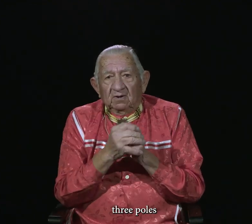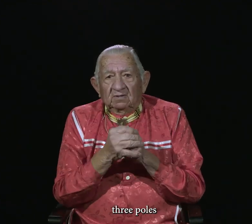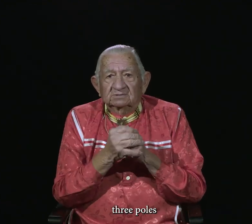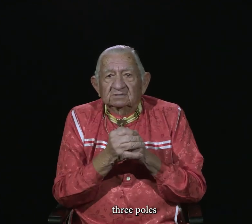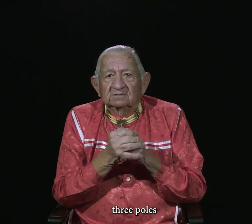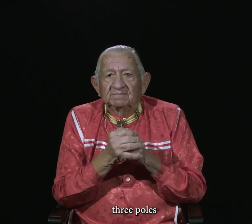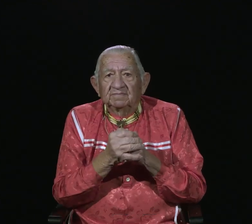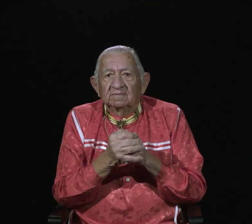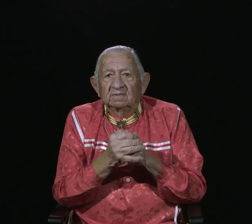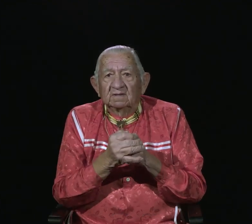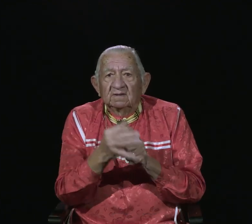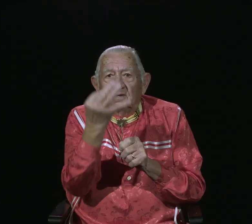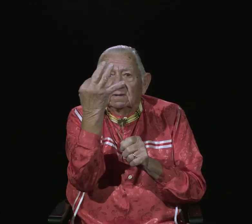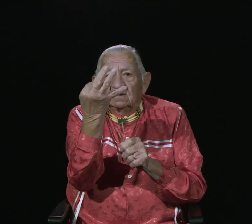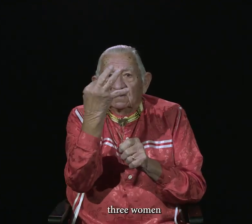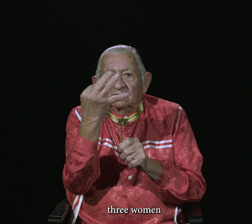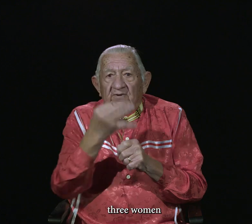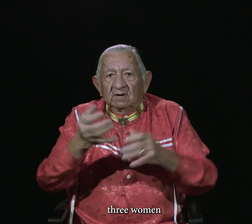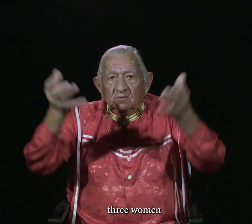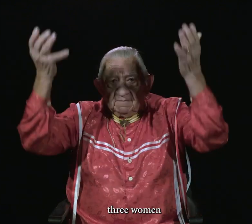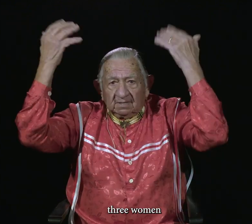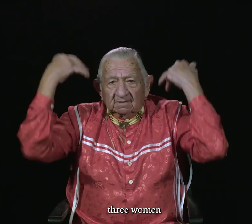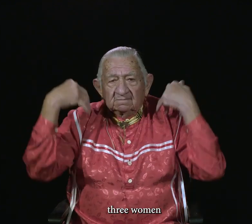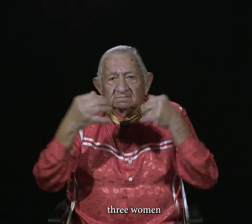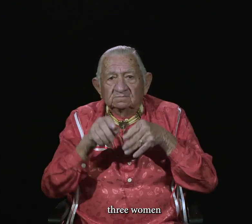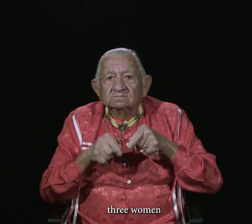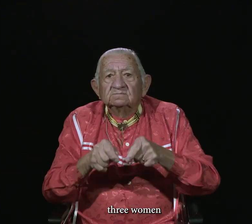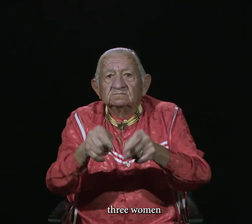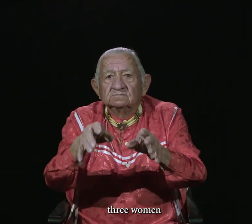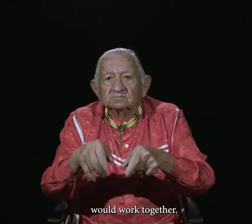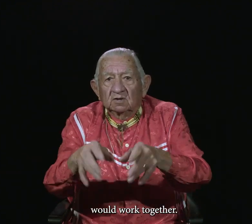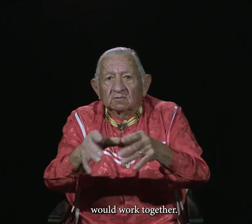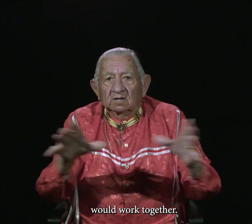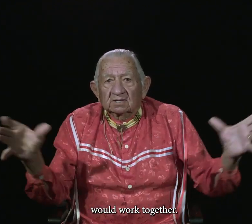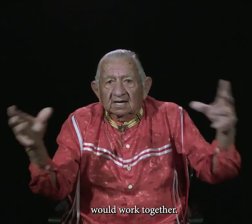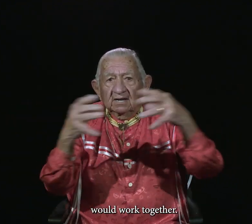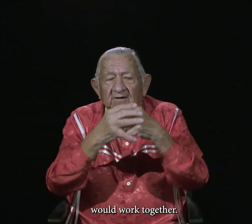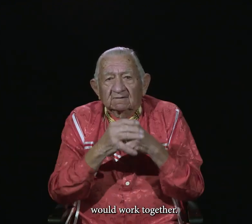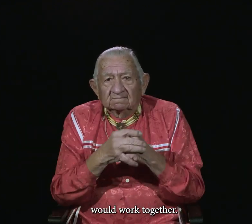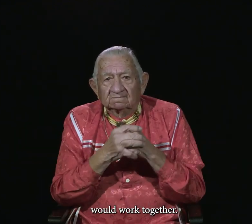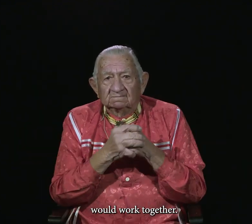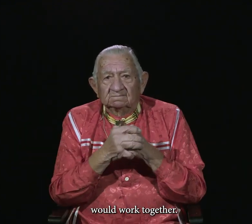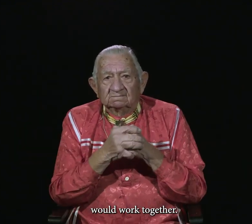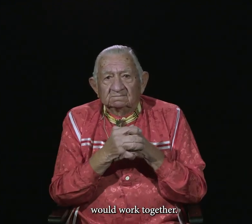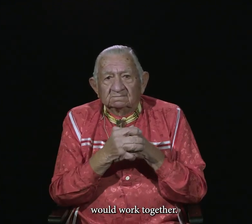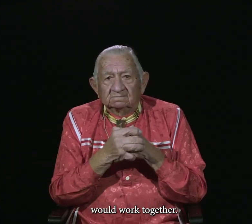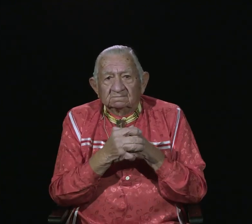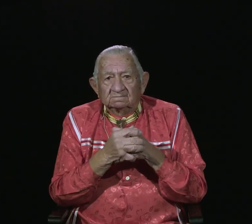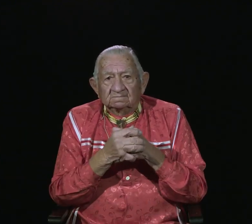poles. 3 women would work together.